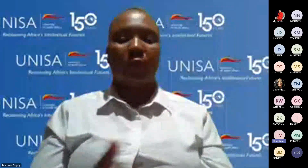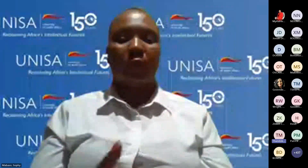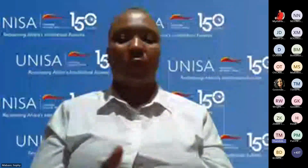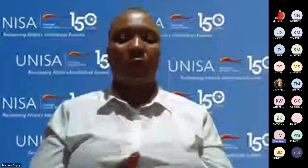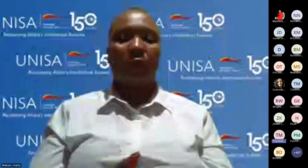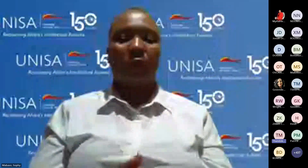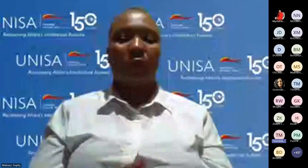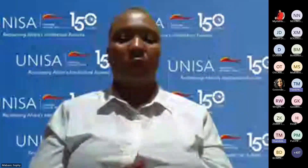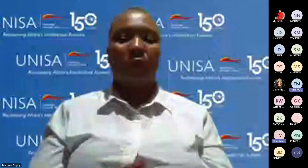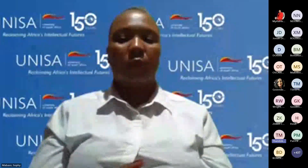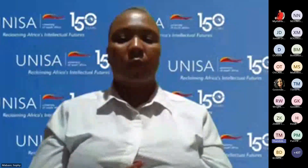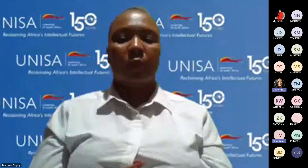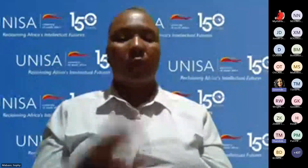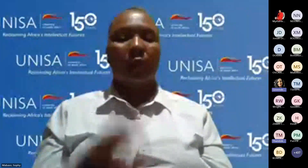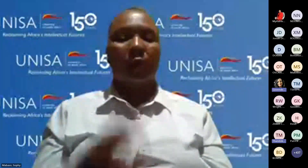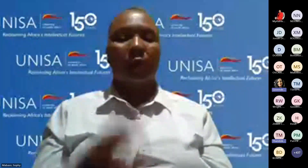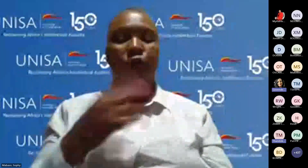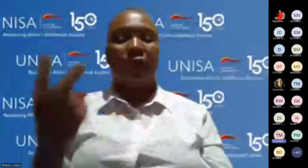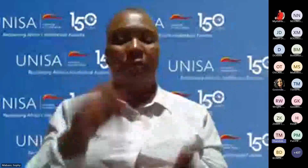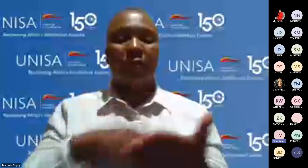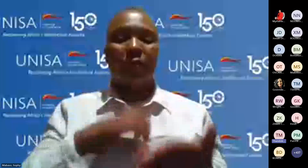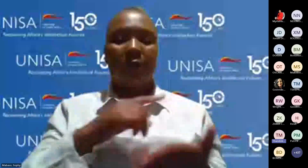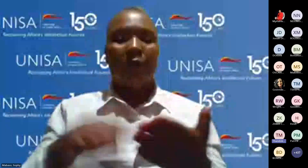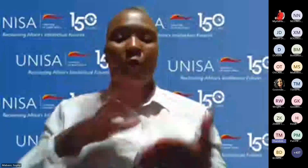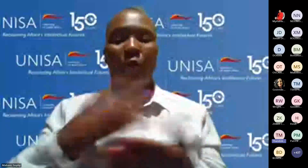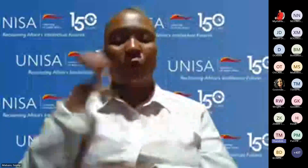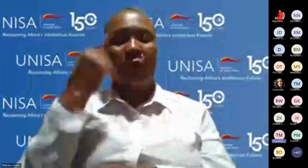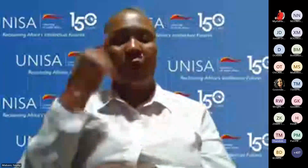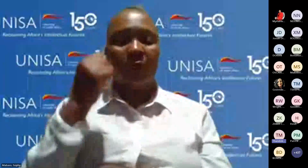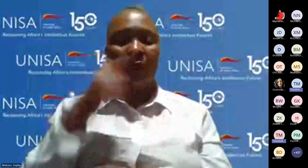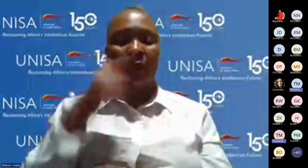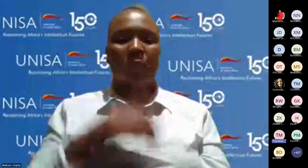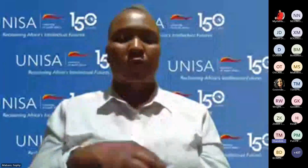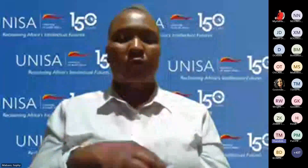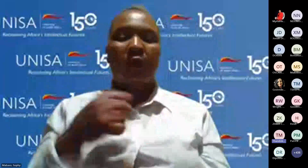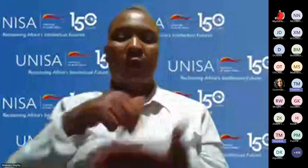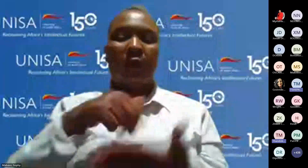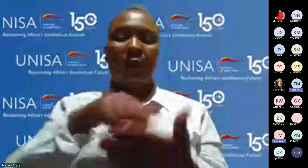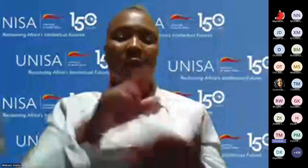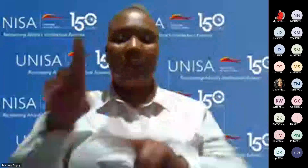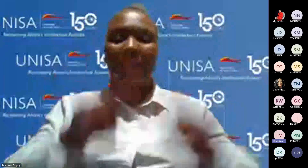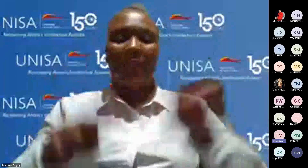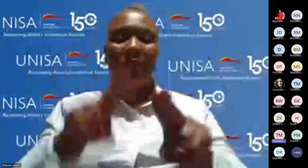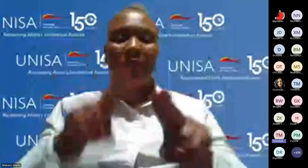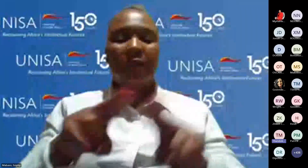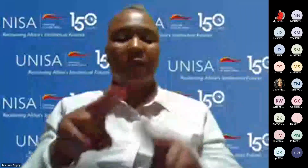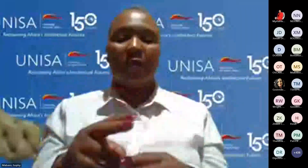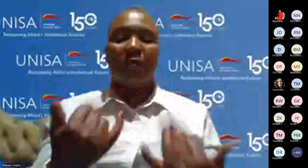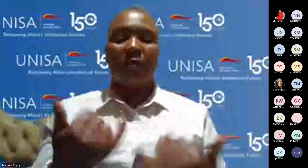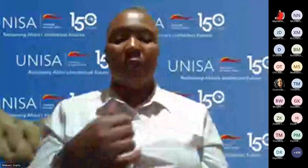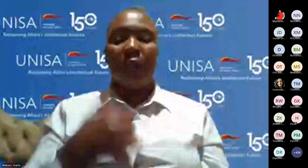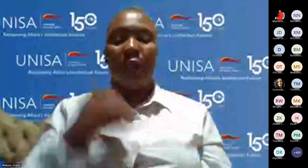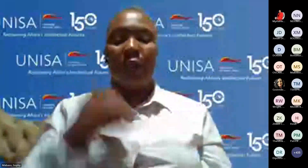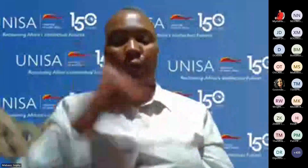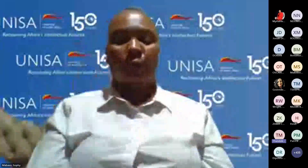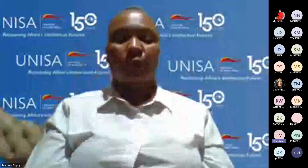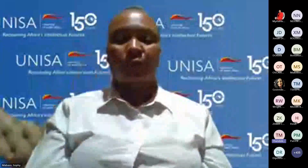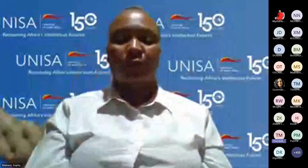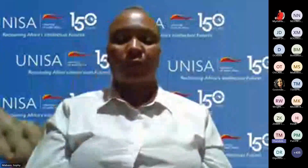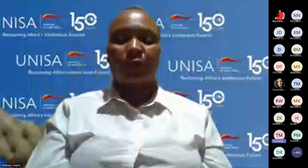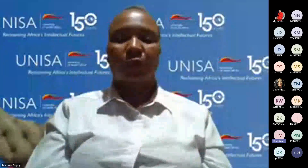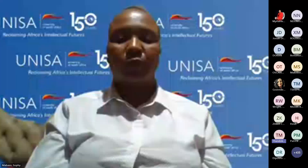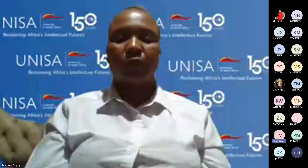Please don't take me wrong. I just wanted to understand. Okay, cool. I've got this app, the Invigilator app on my phone.